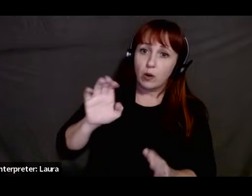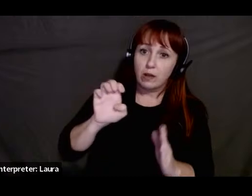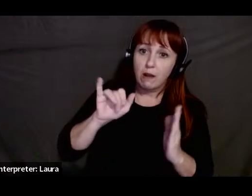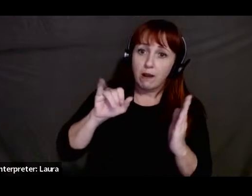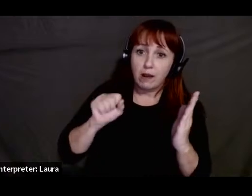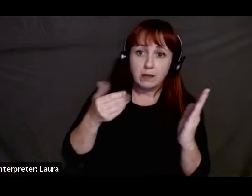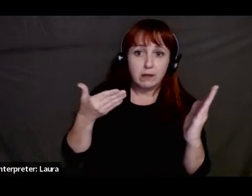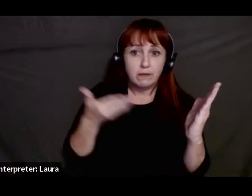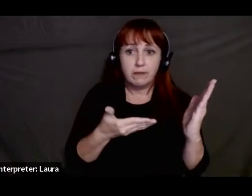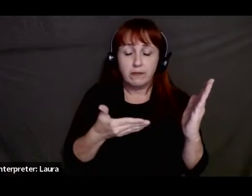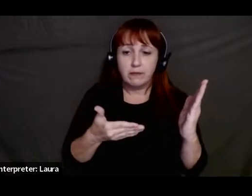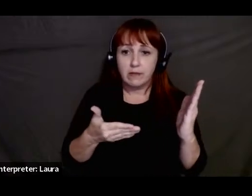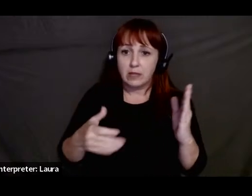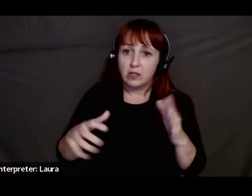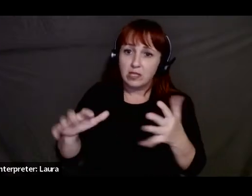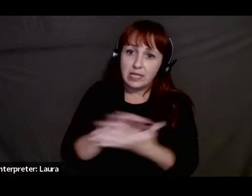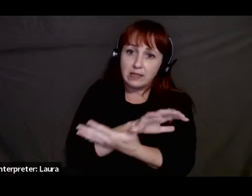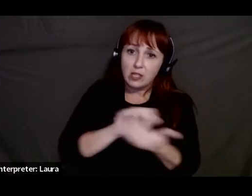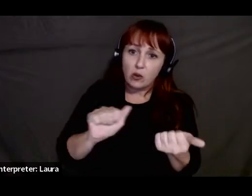desecration of our land.